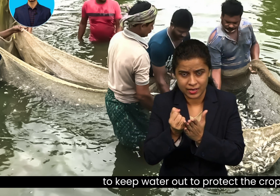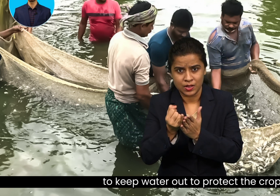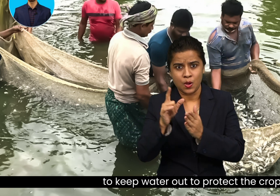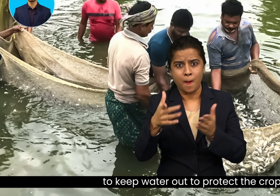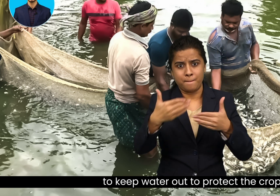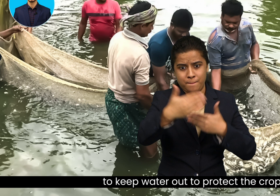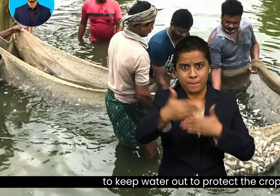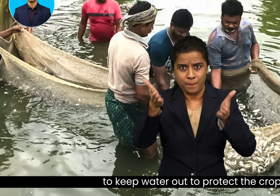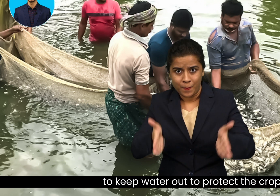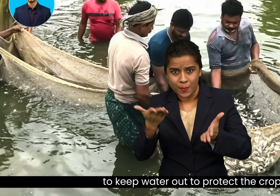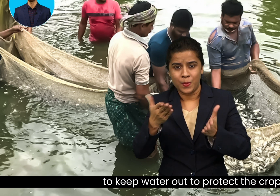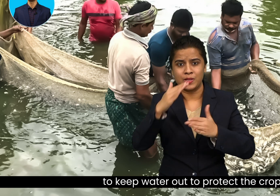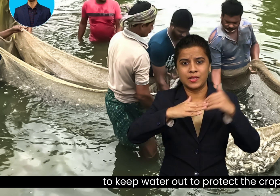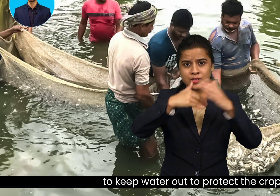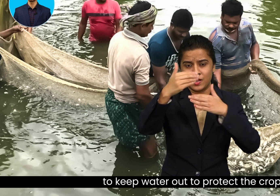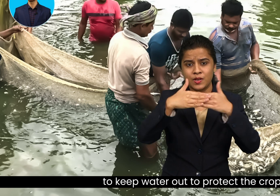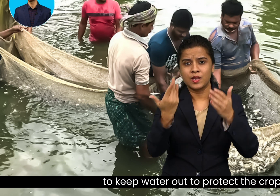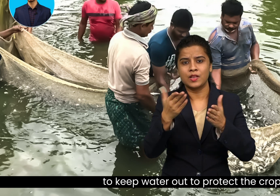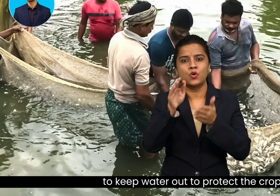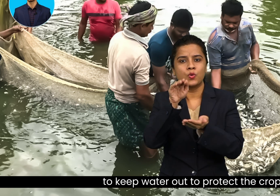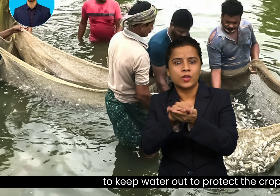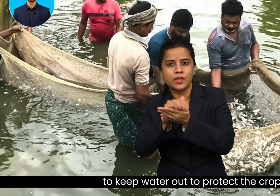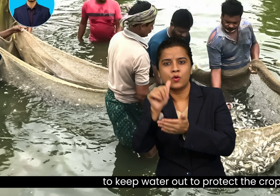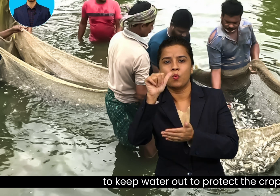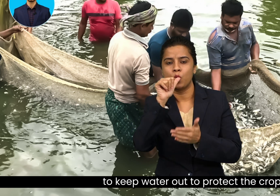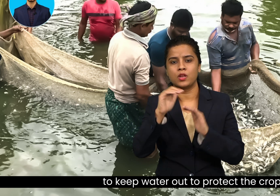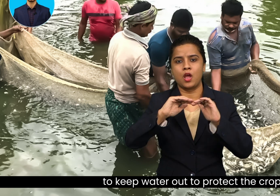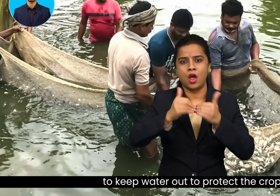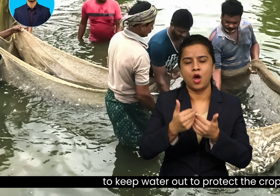constructed to keep water out to protect the crops.